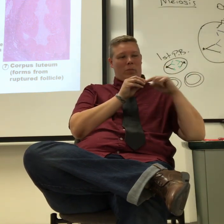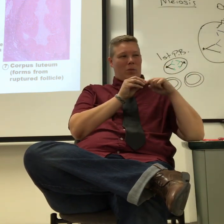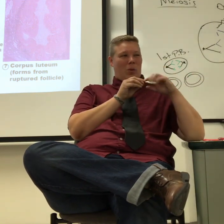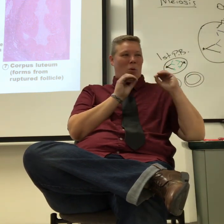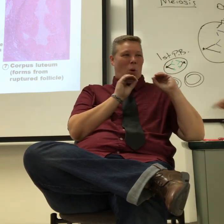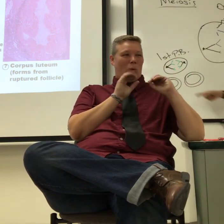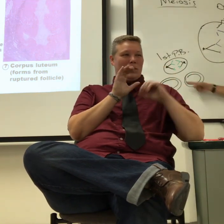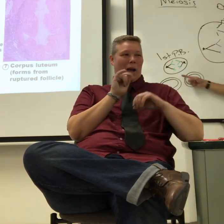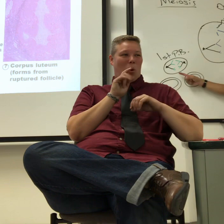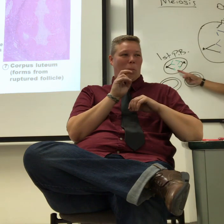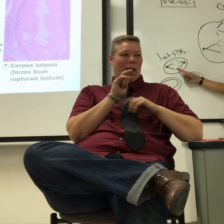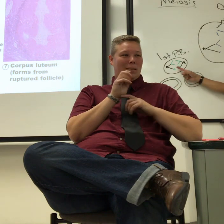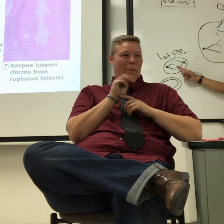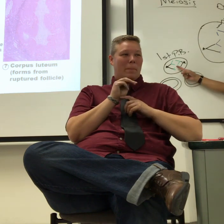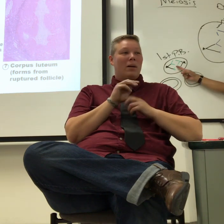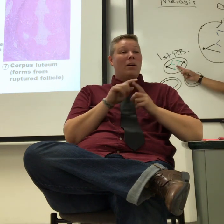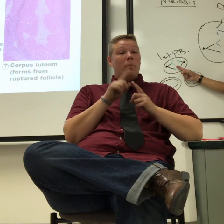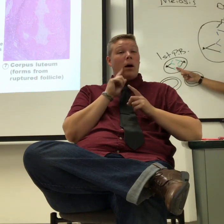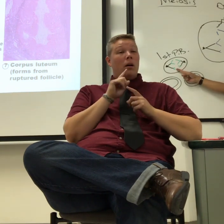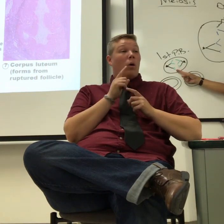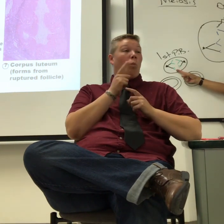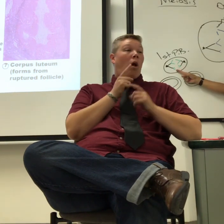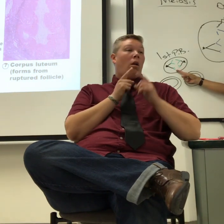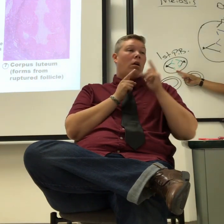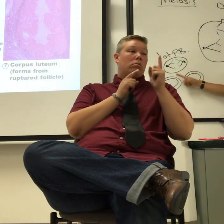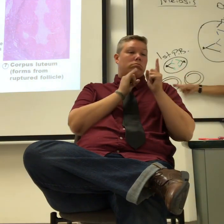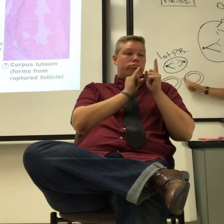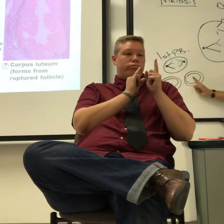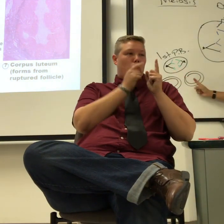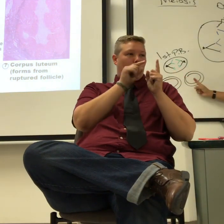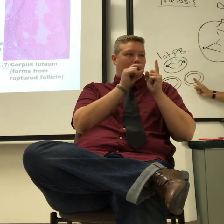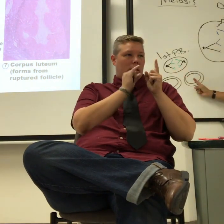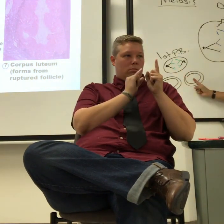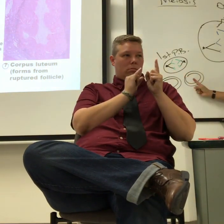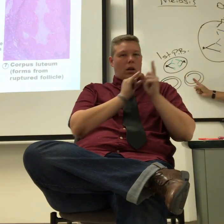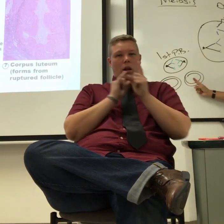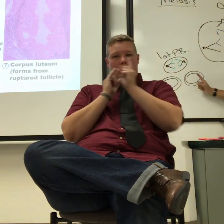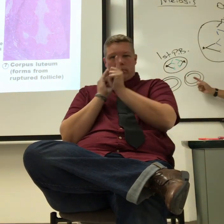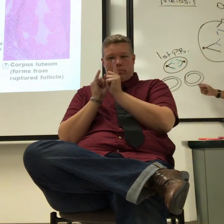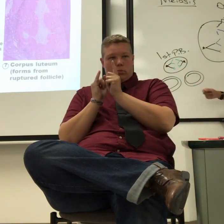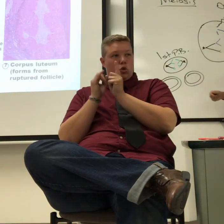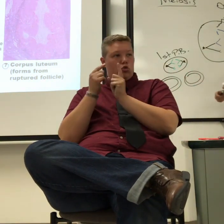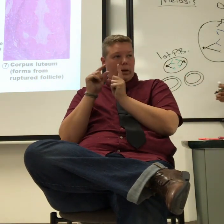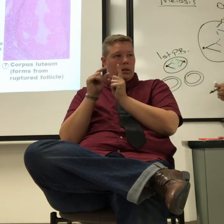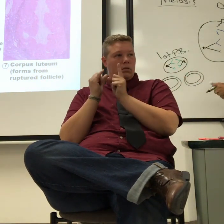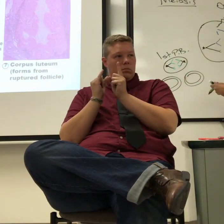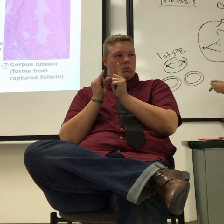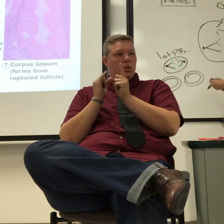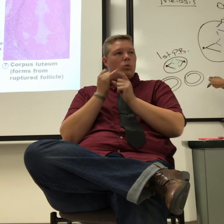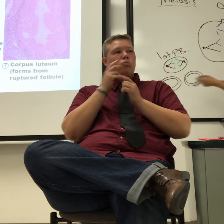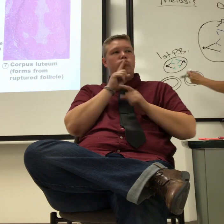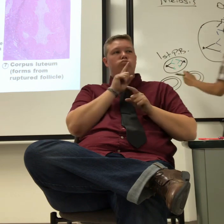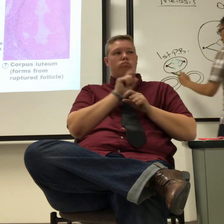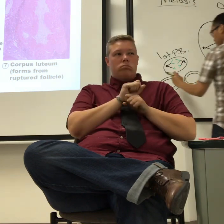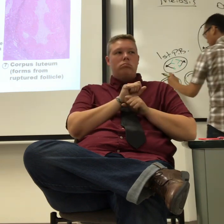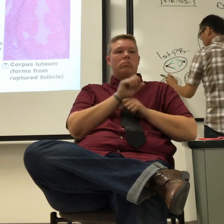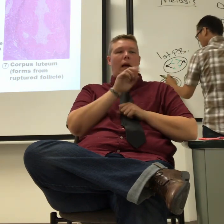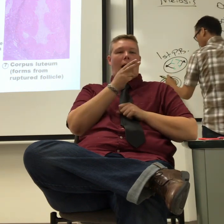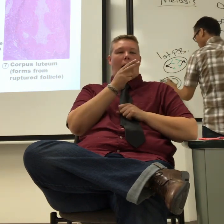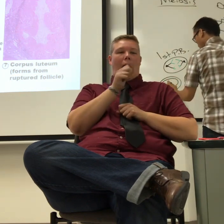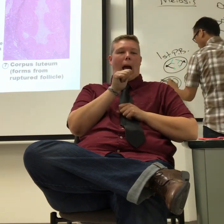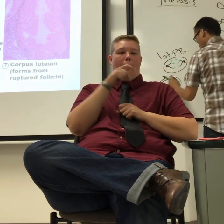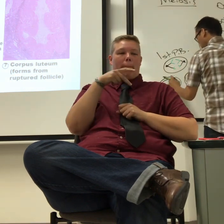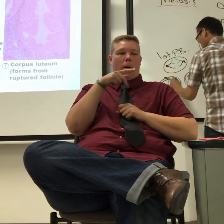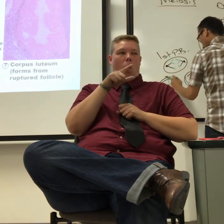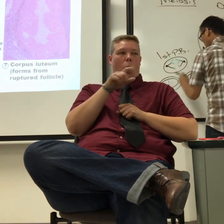it? I draw one green long, one green short in each of them. It's truly haploid now.